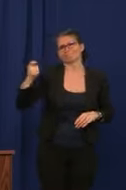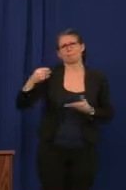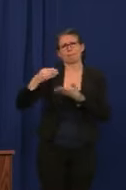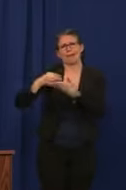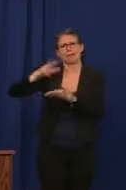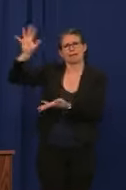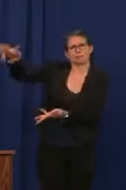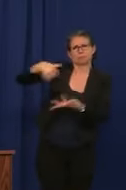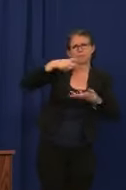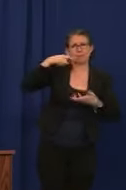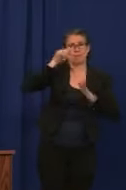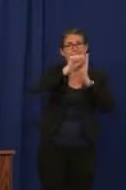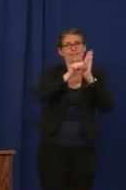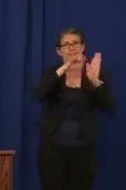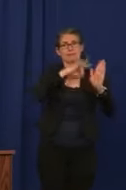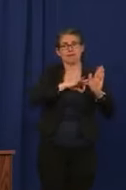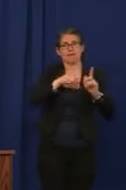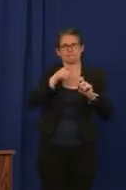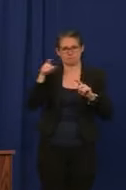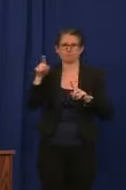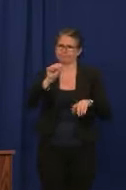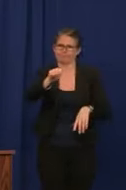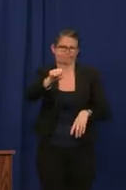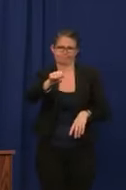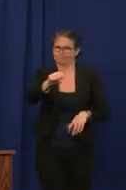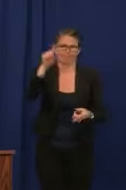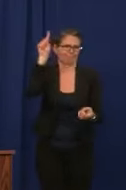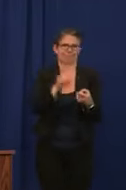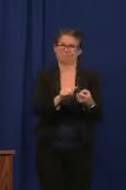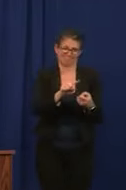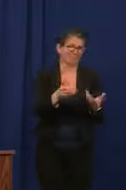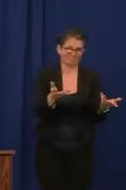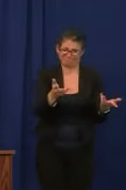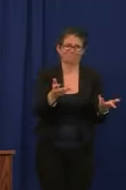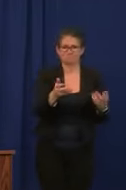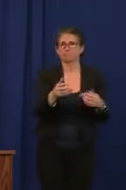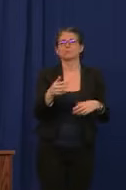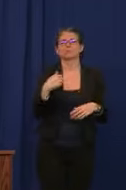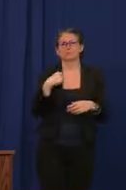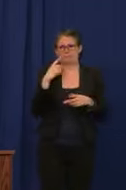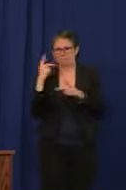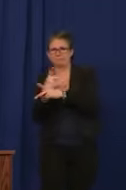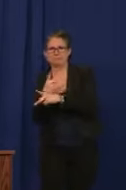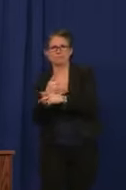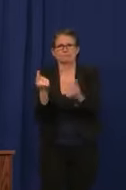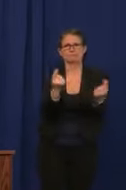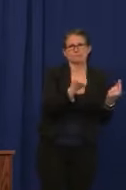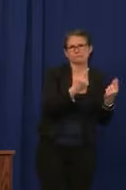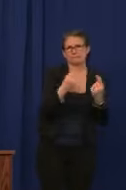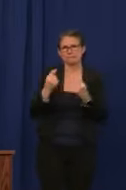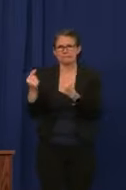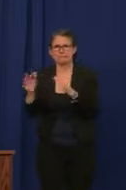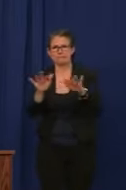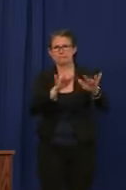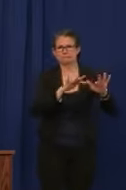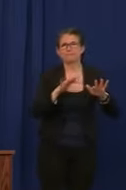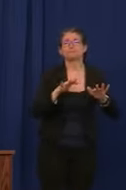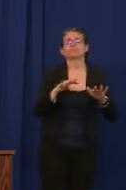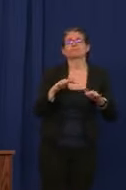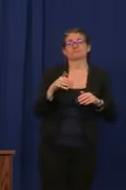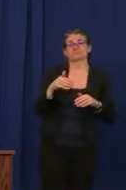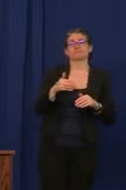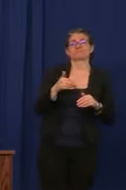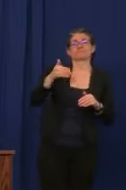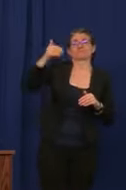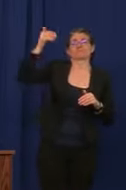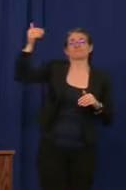included in the fourth tranche of congressional assistance, hoping that the Treasury Secretary will loosen up the